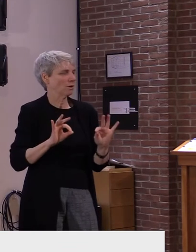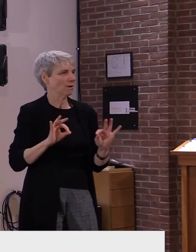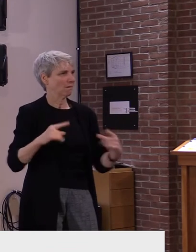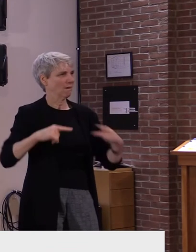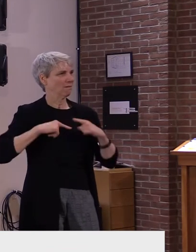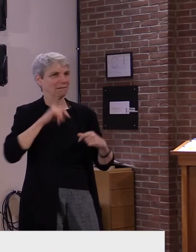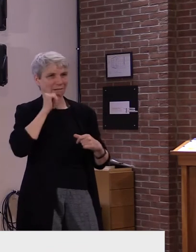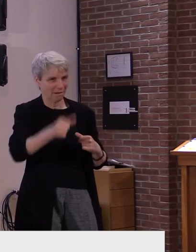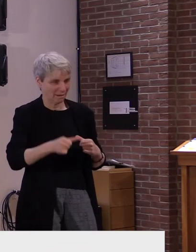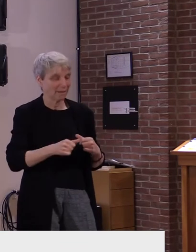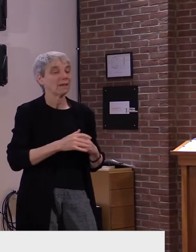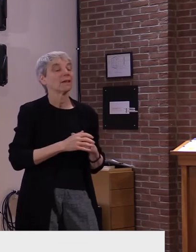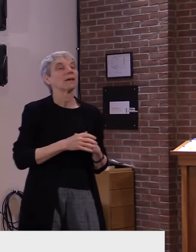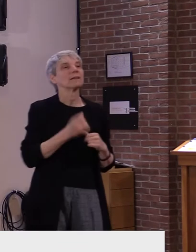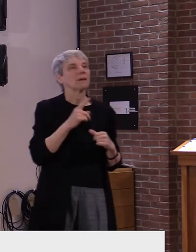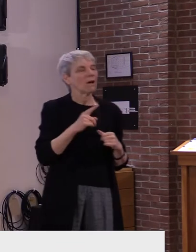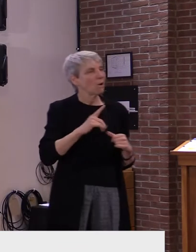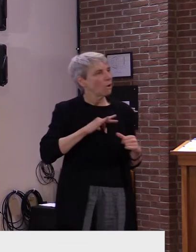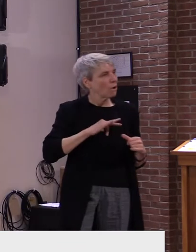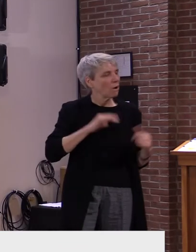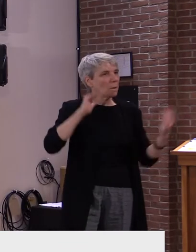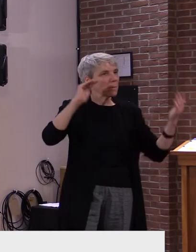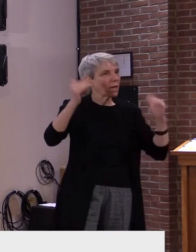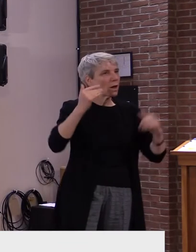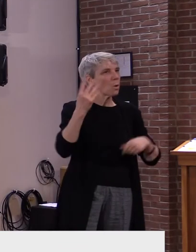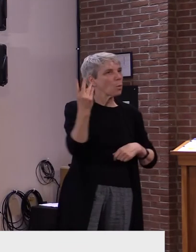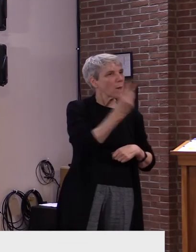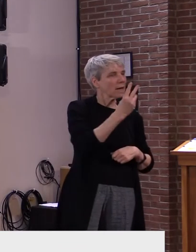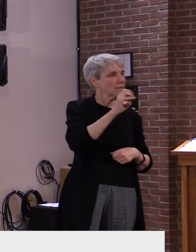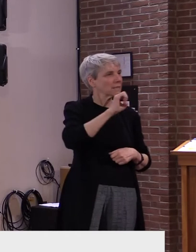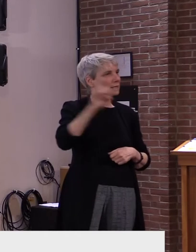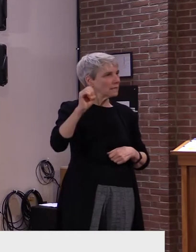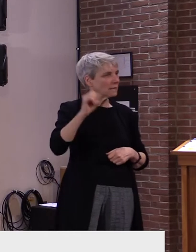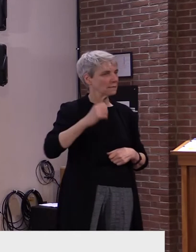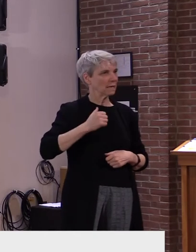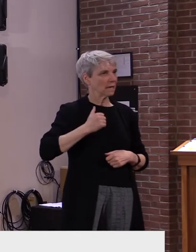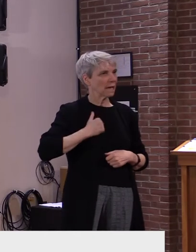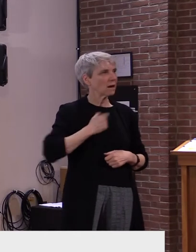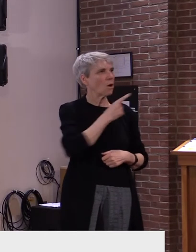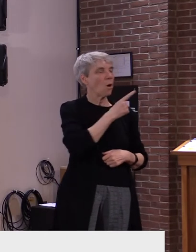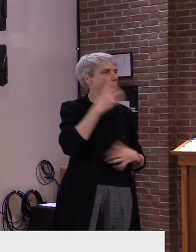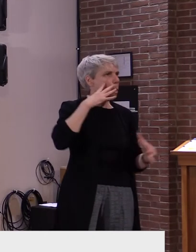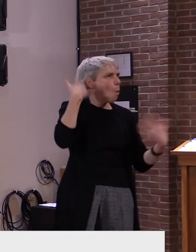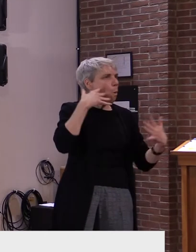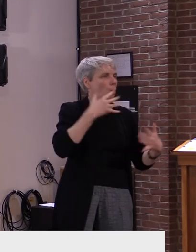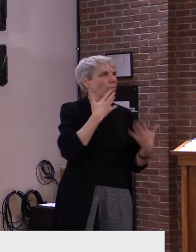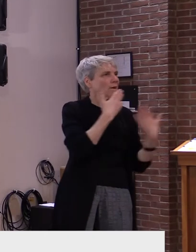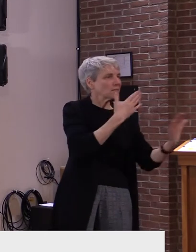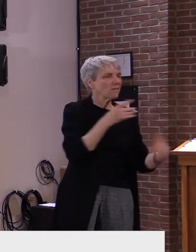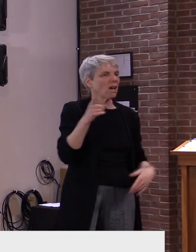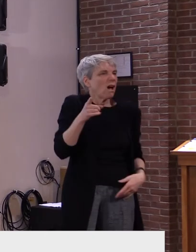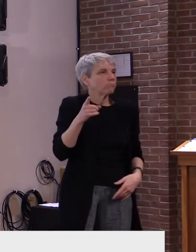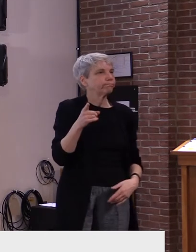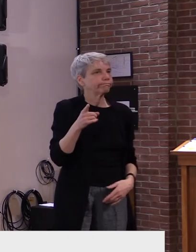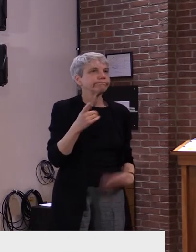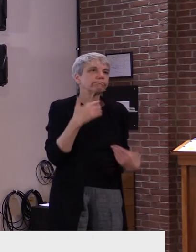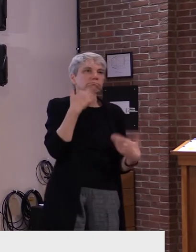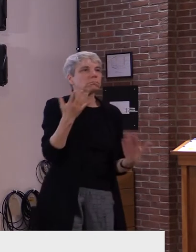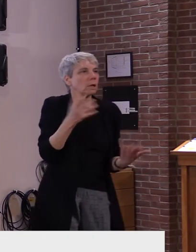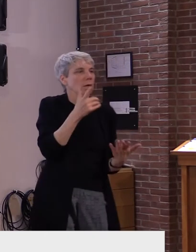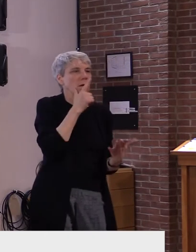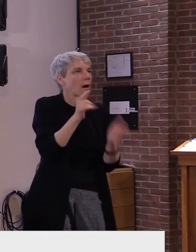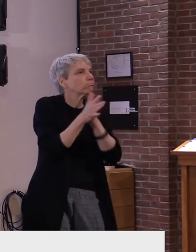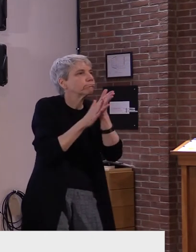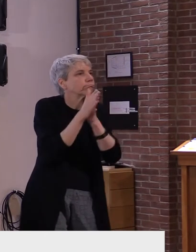do celebrate traditional canadian thanksgiving compares that compared to those that did not so again if we can look at the next slide